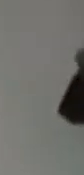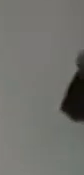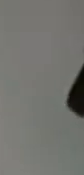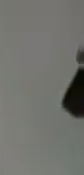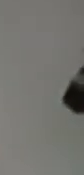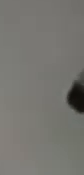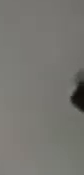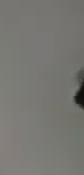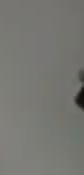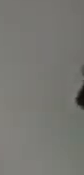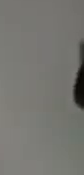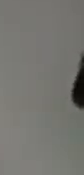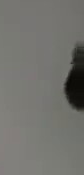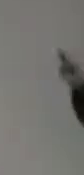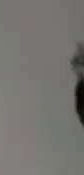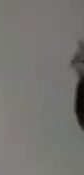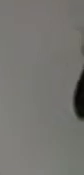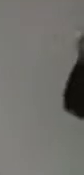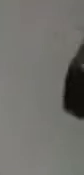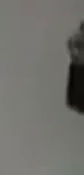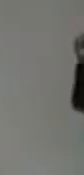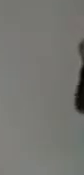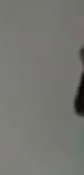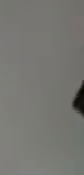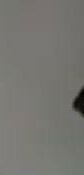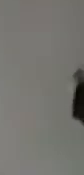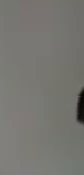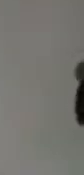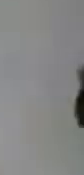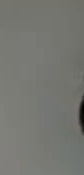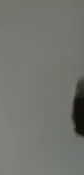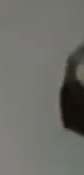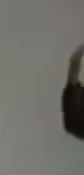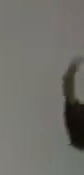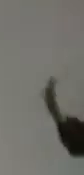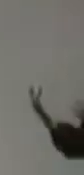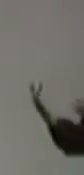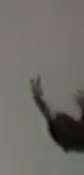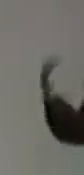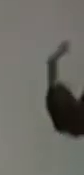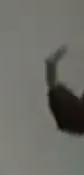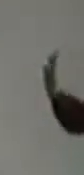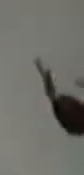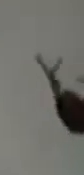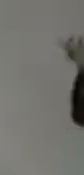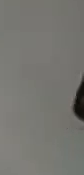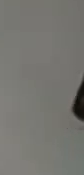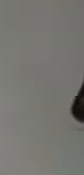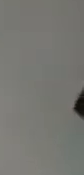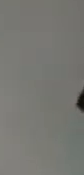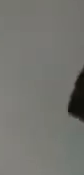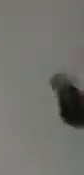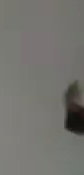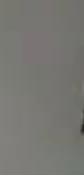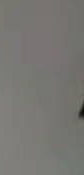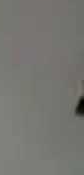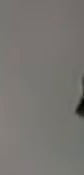were ready to out of hand. And we were waiting for Debbie. She didn't show up. We waited and we waited.